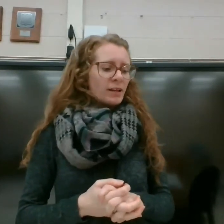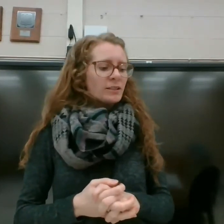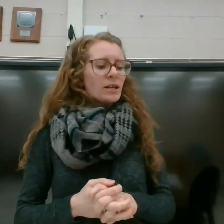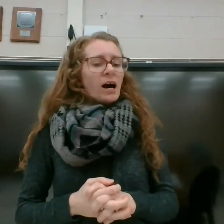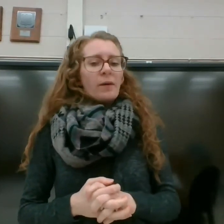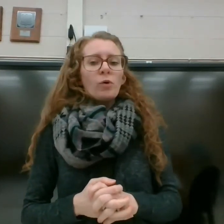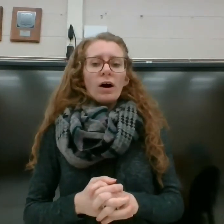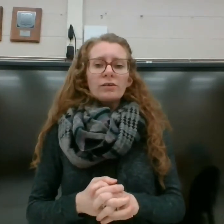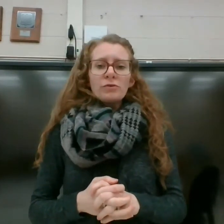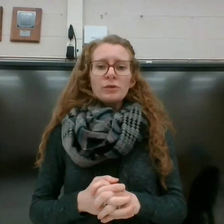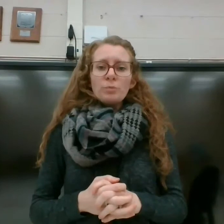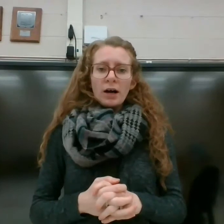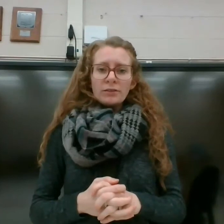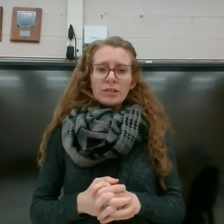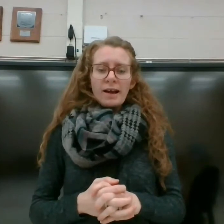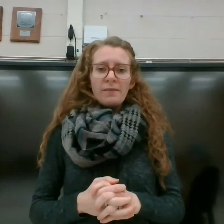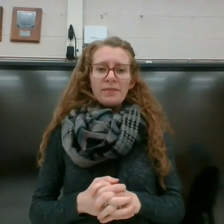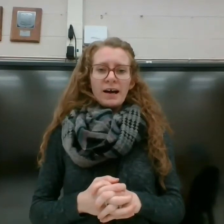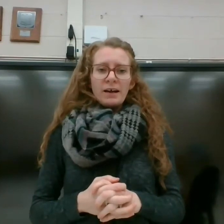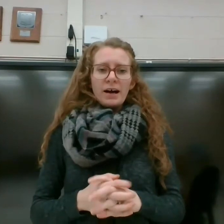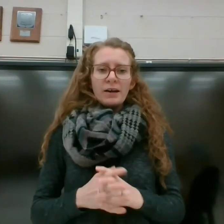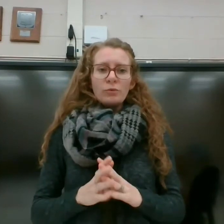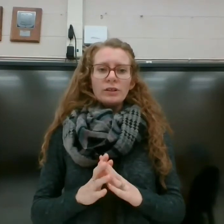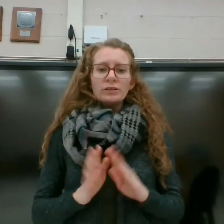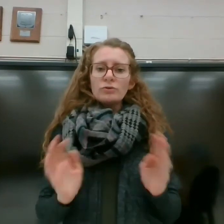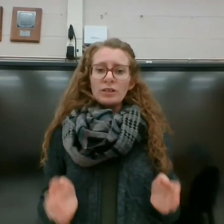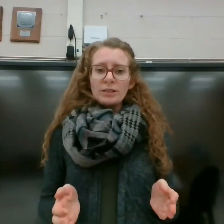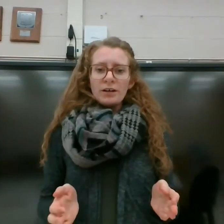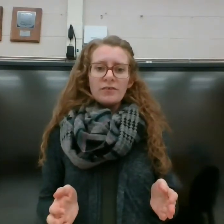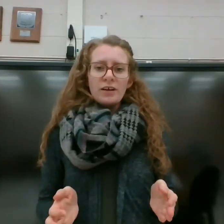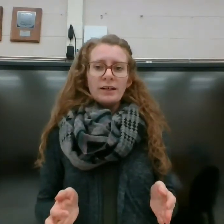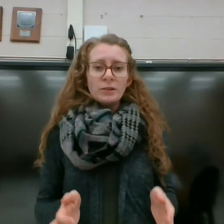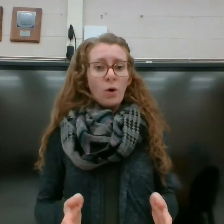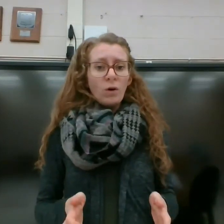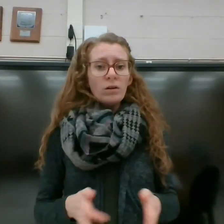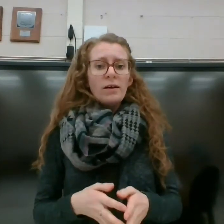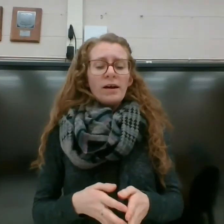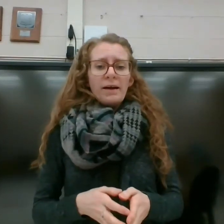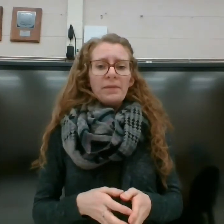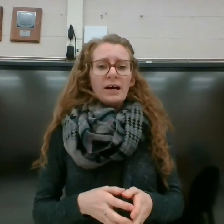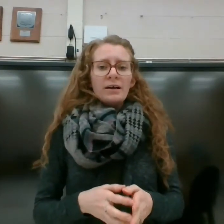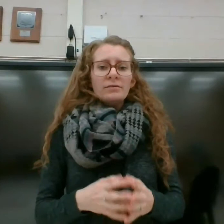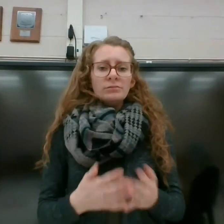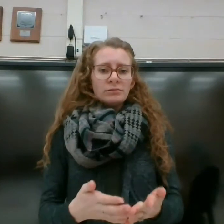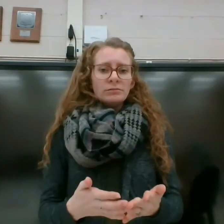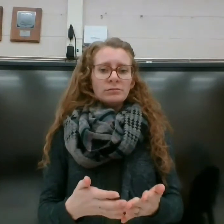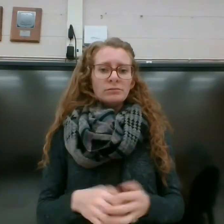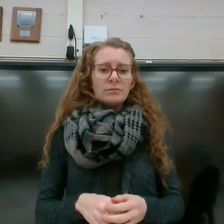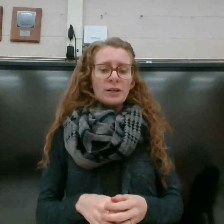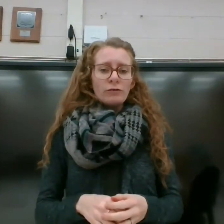Night. I'm going to walk you through each part and then I will do the entire thing as a whole and then set you